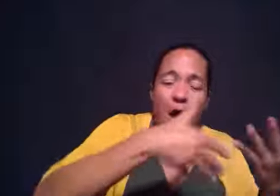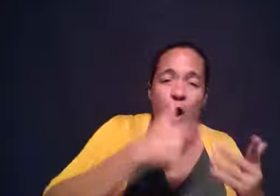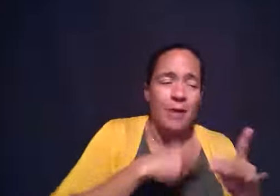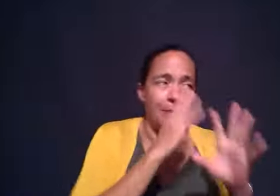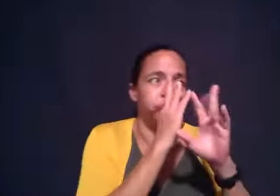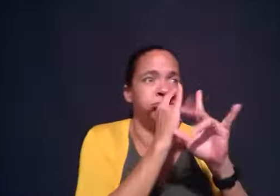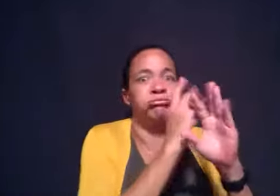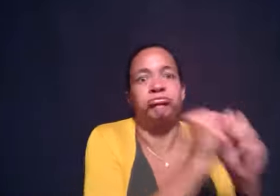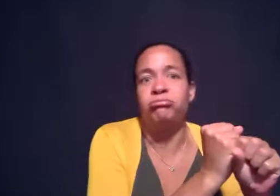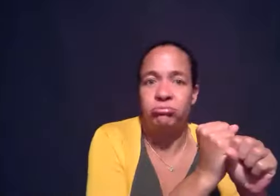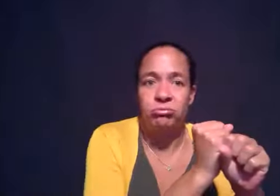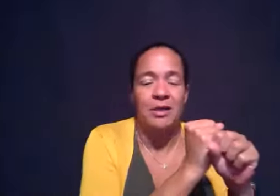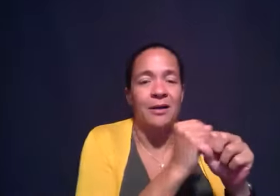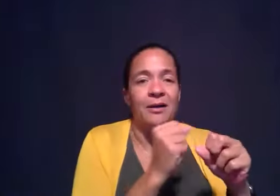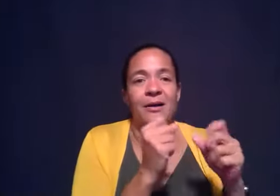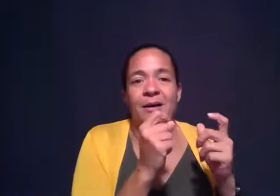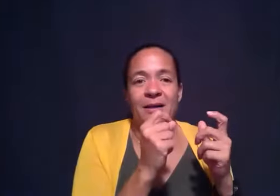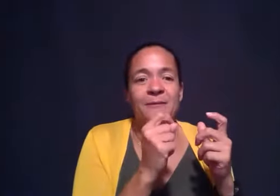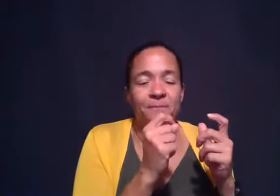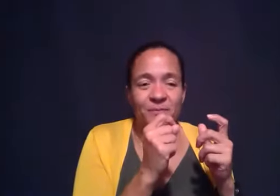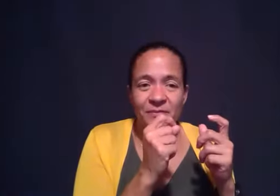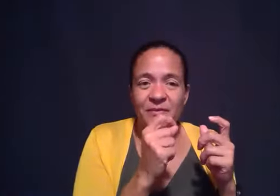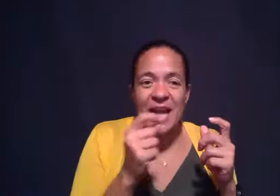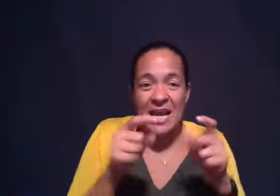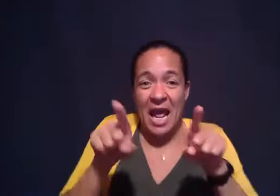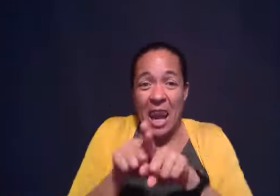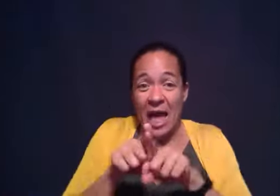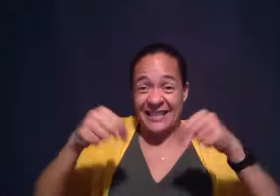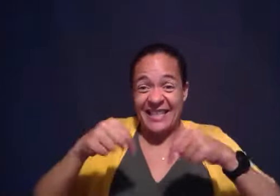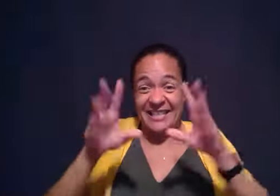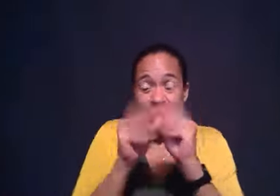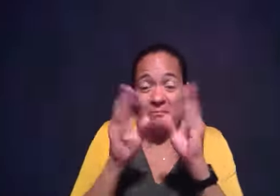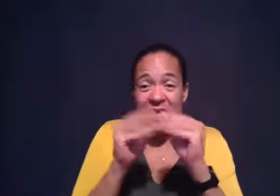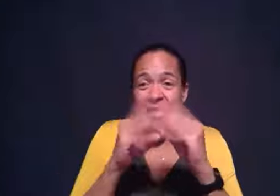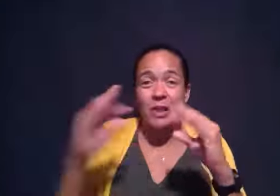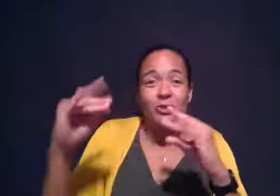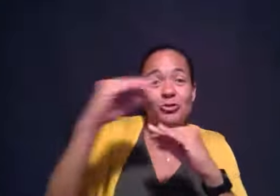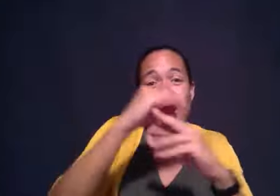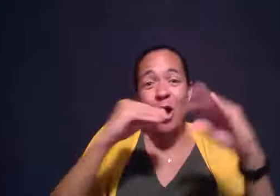this meeting began. Everybody's talking and nobody's listening, and it's awesome.